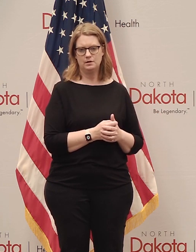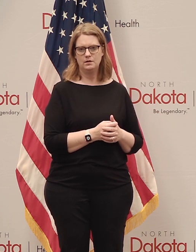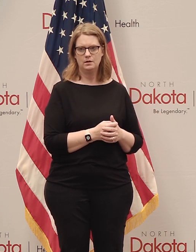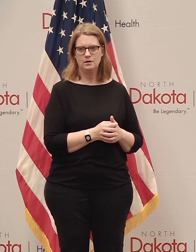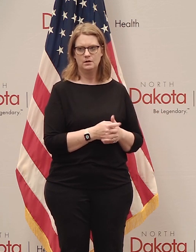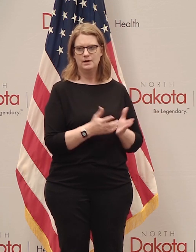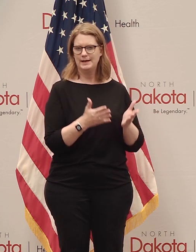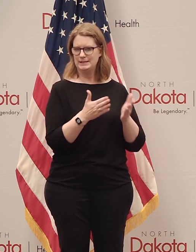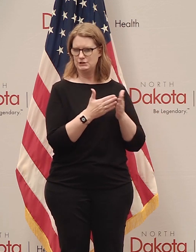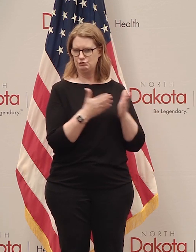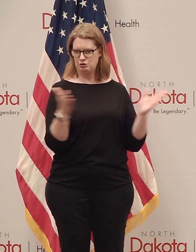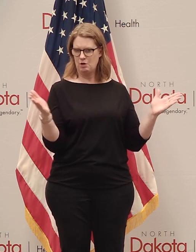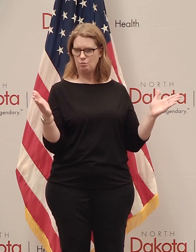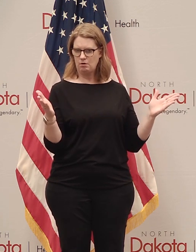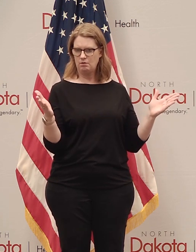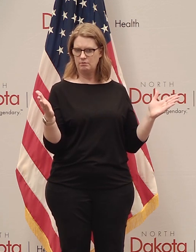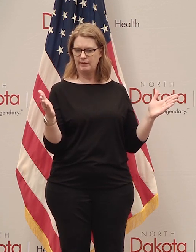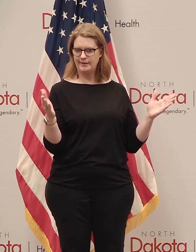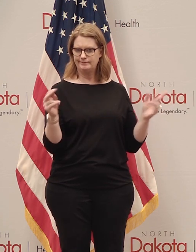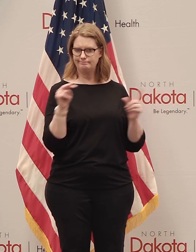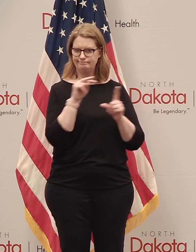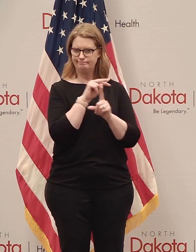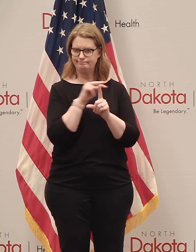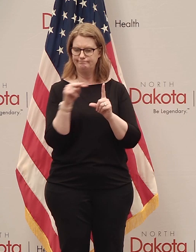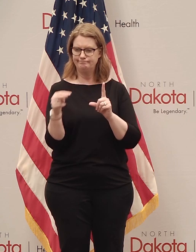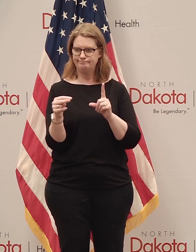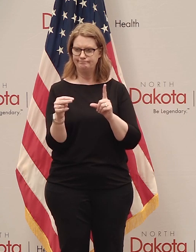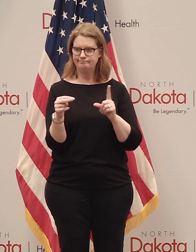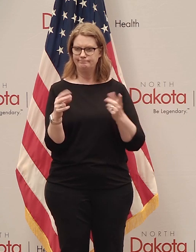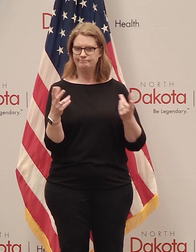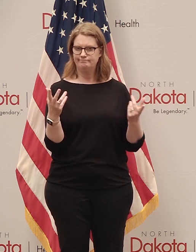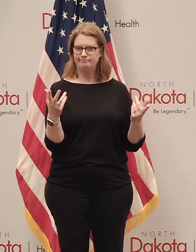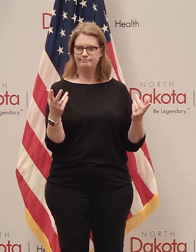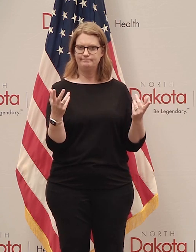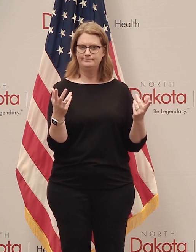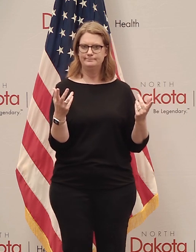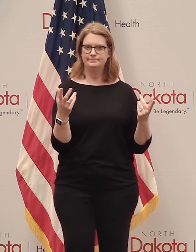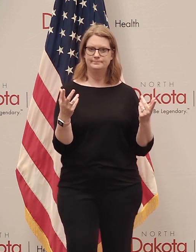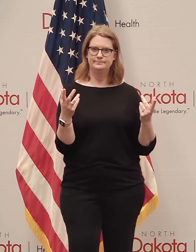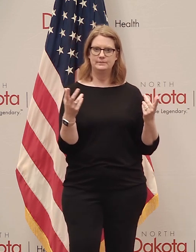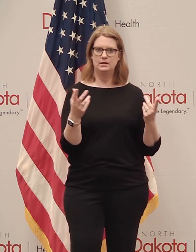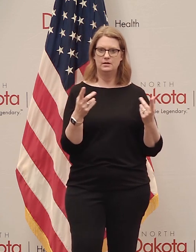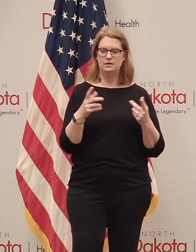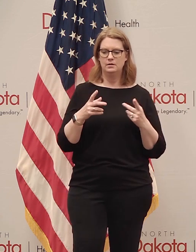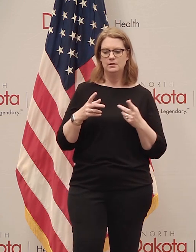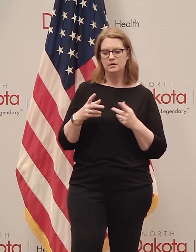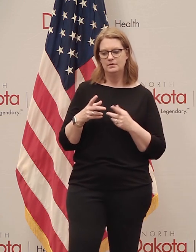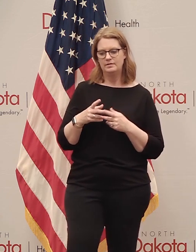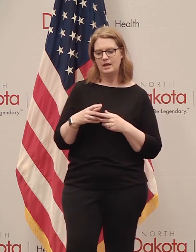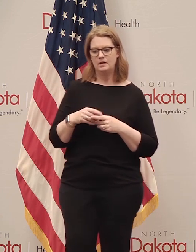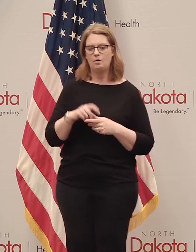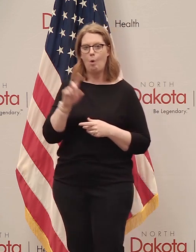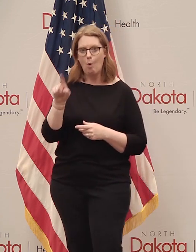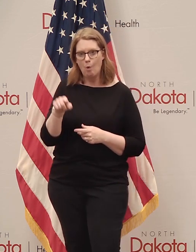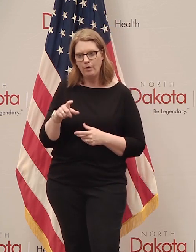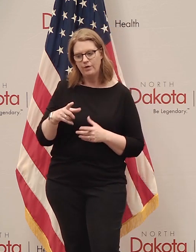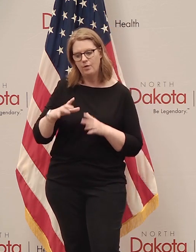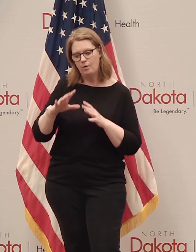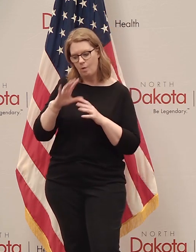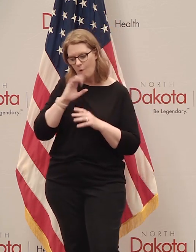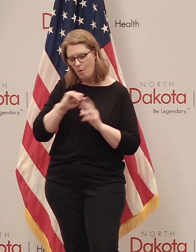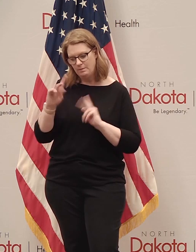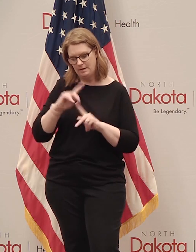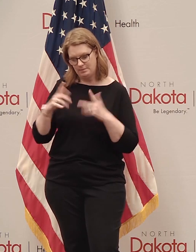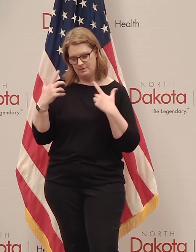general view that this is something that is it hits old people, which it does, older people and people with underlying